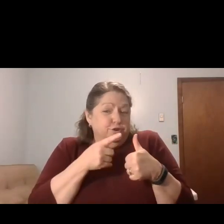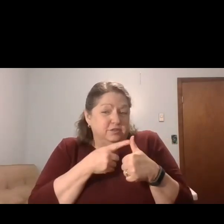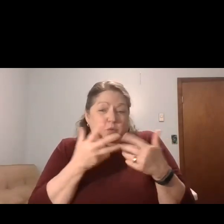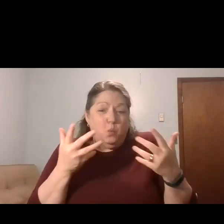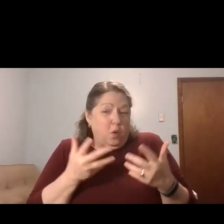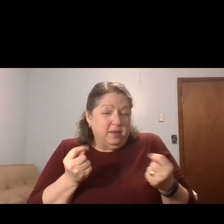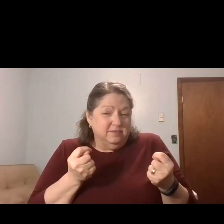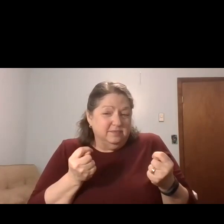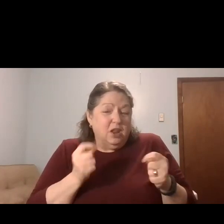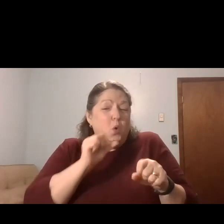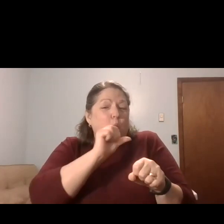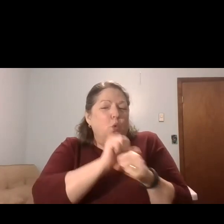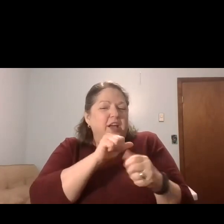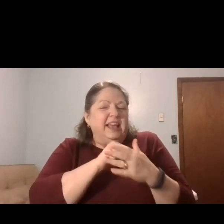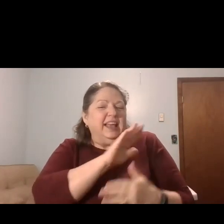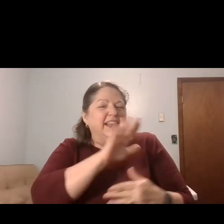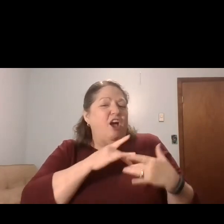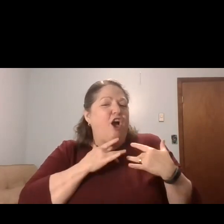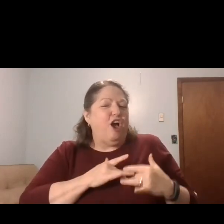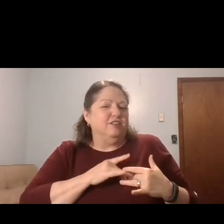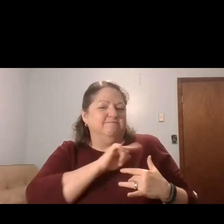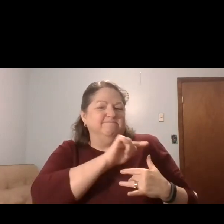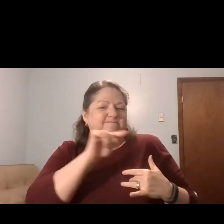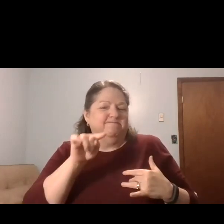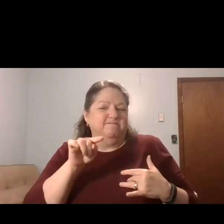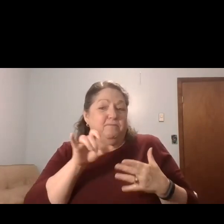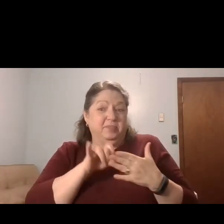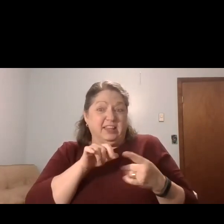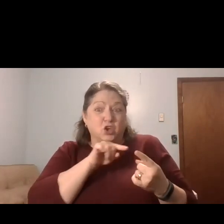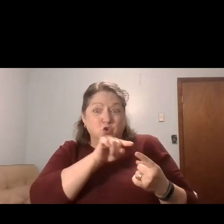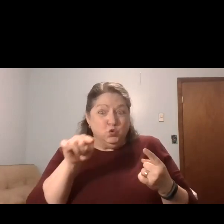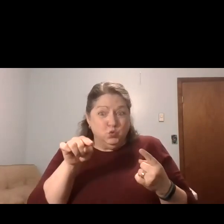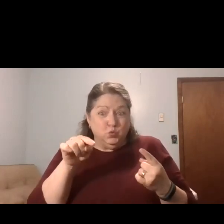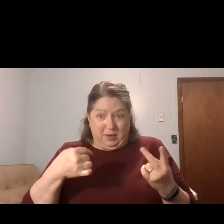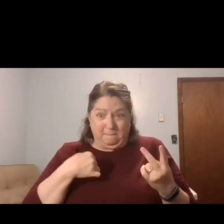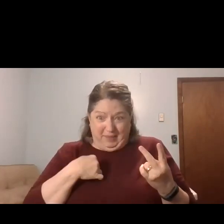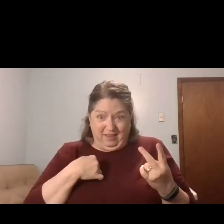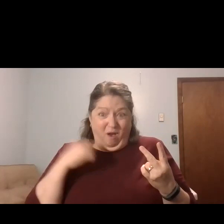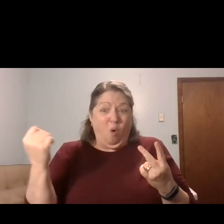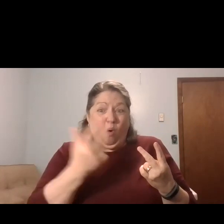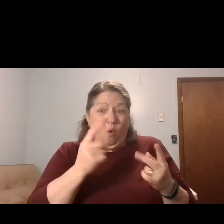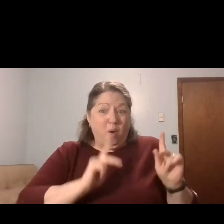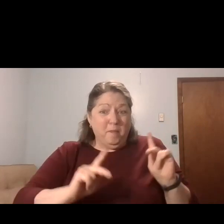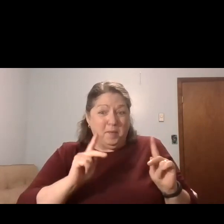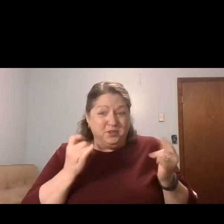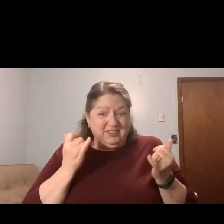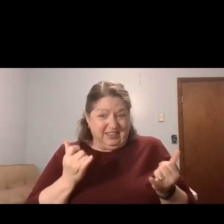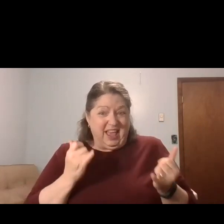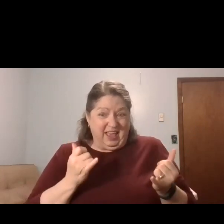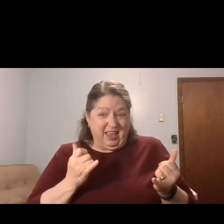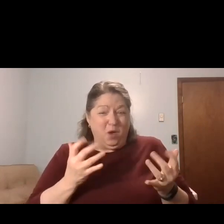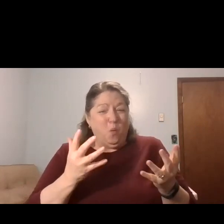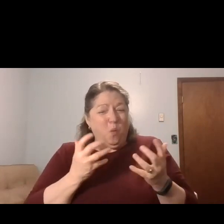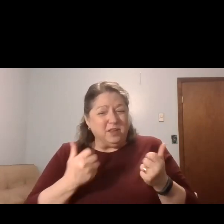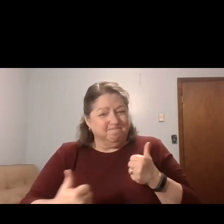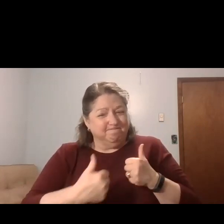but even the people that are living today, that's you and me and all people today, he came to do something in our lives so